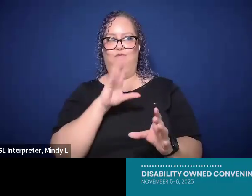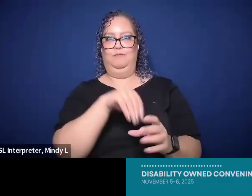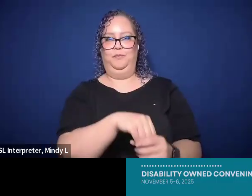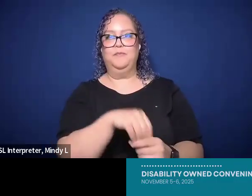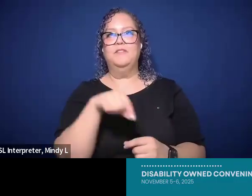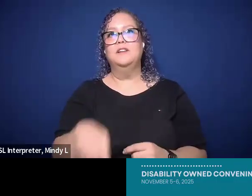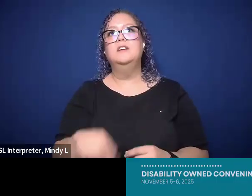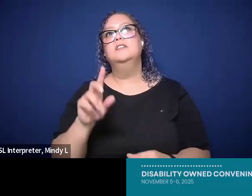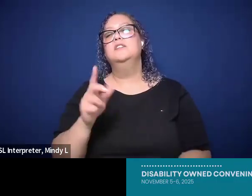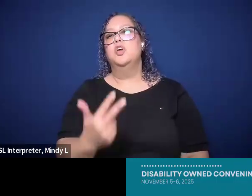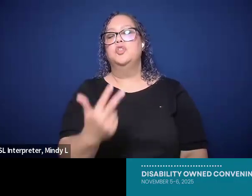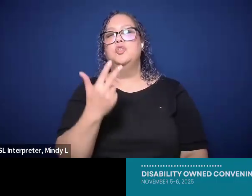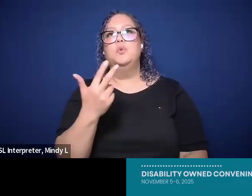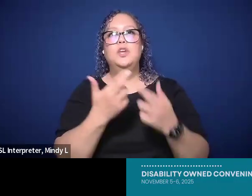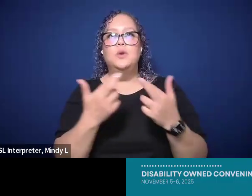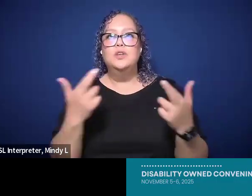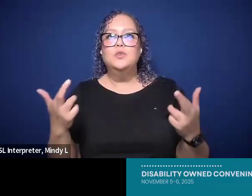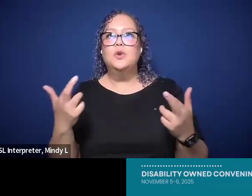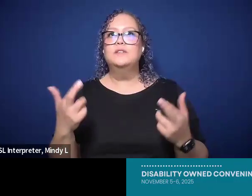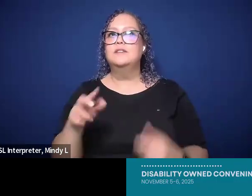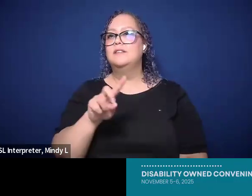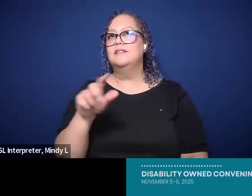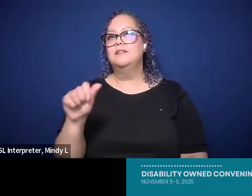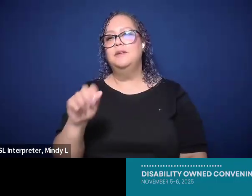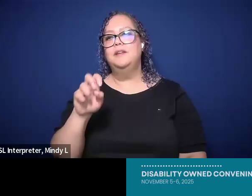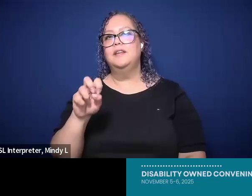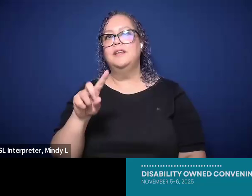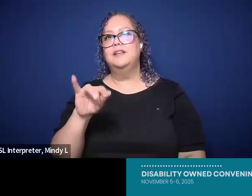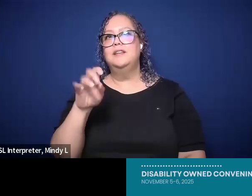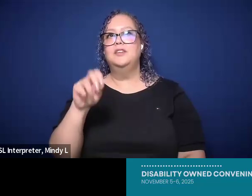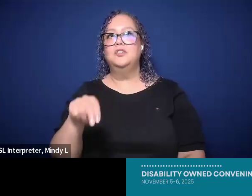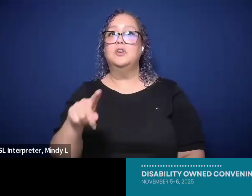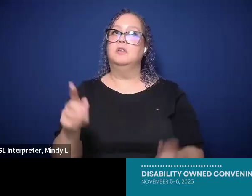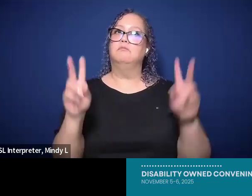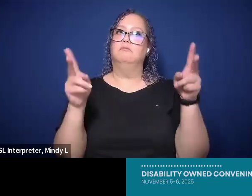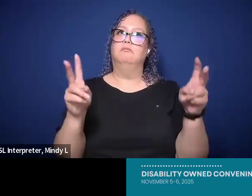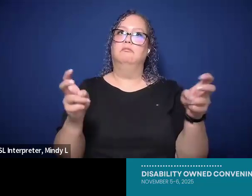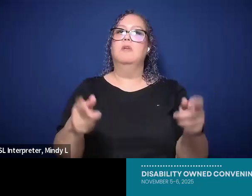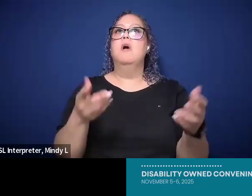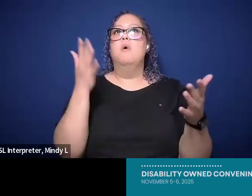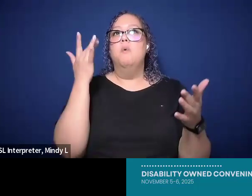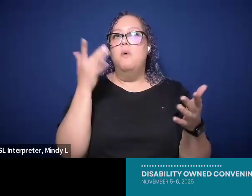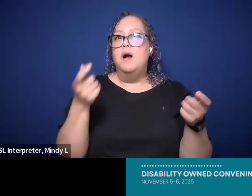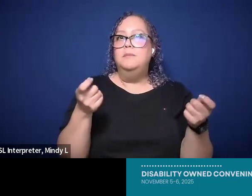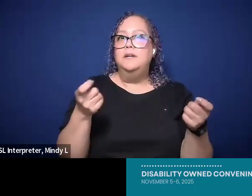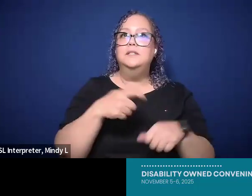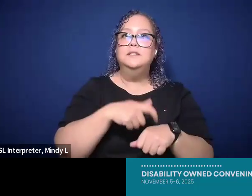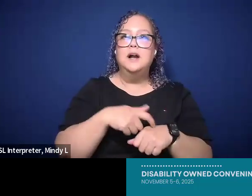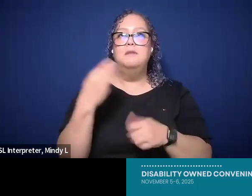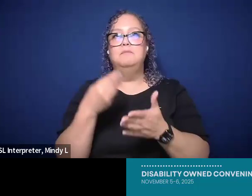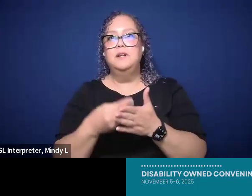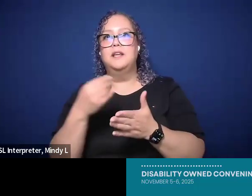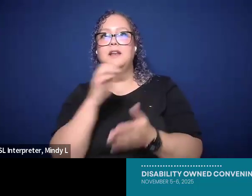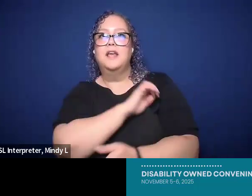Managing Time, Money and Energy in Business When You Have a Disability. I'm Caroline Bolas with NDI.